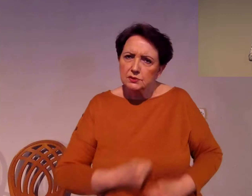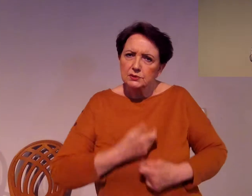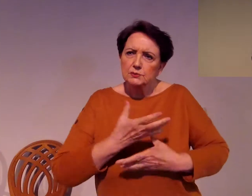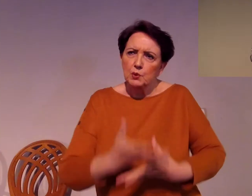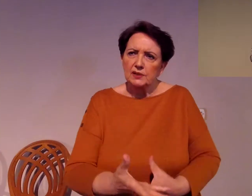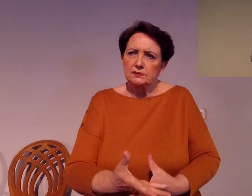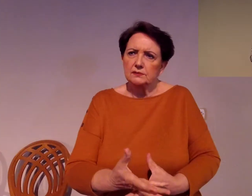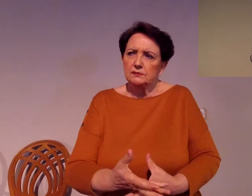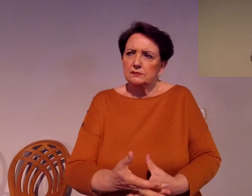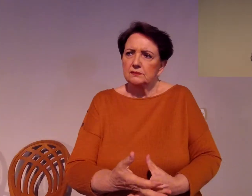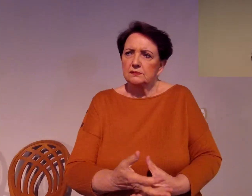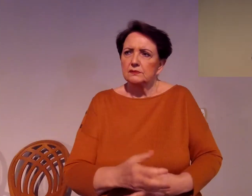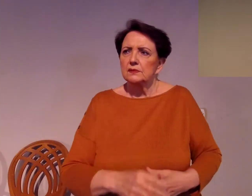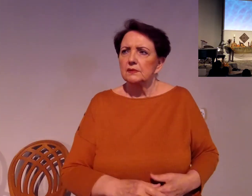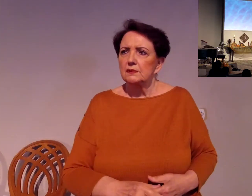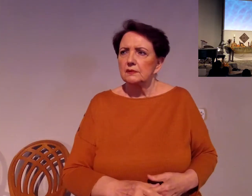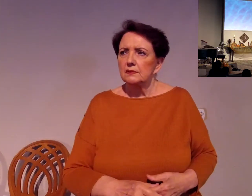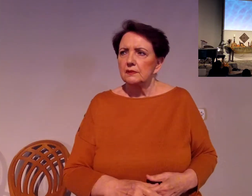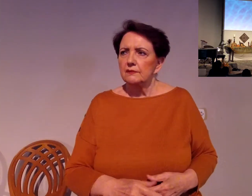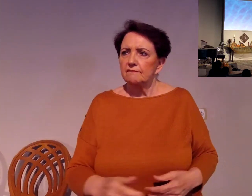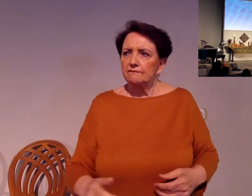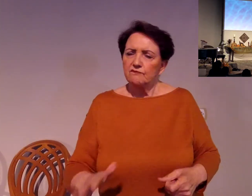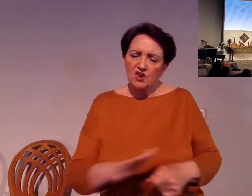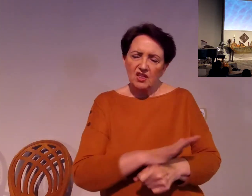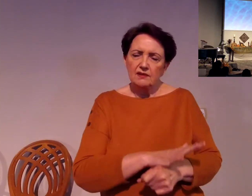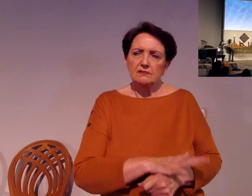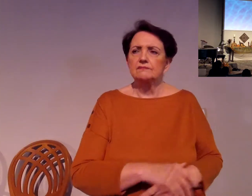to be expressed fully, full out,